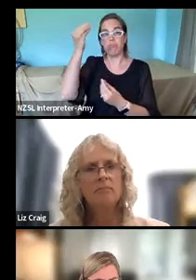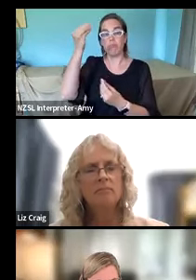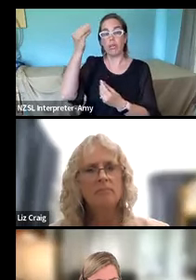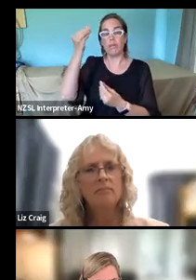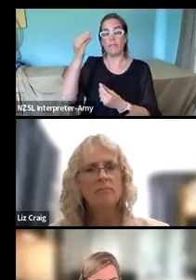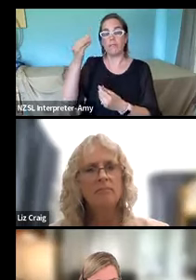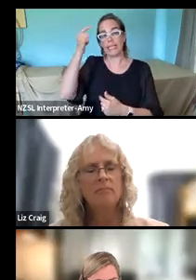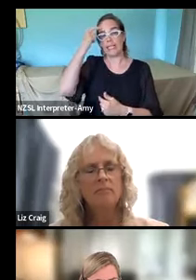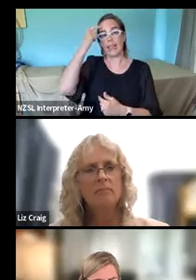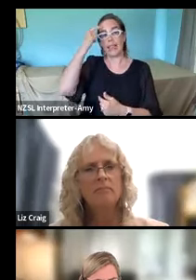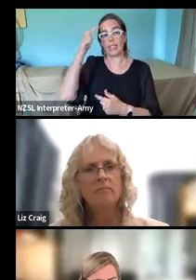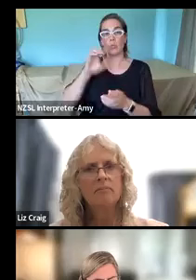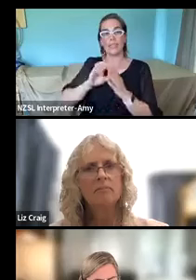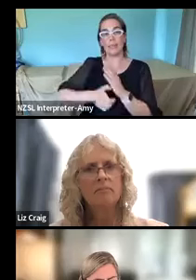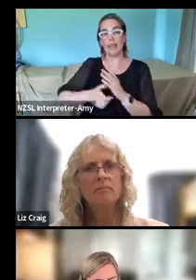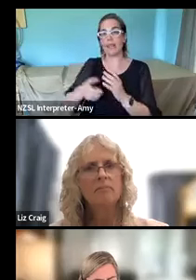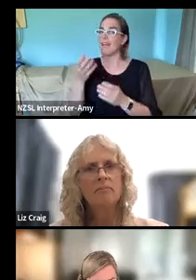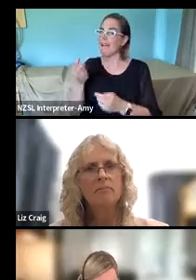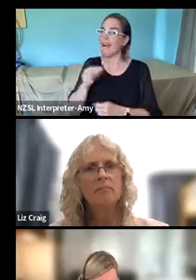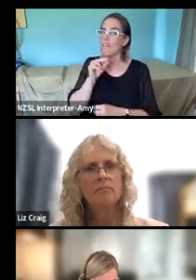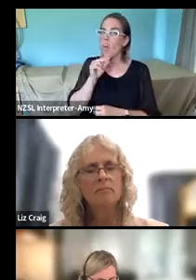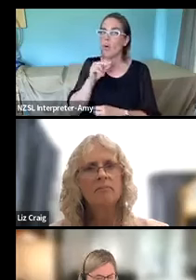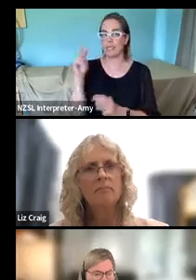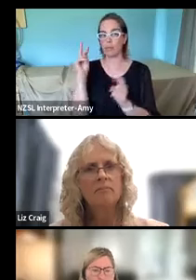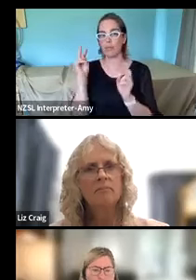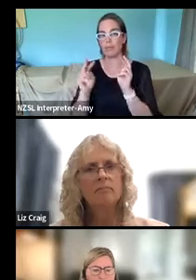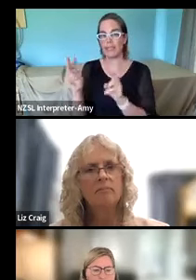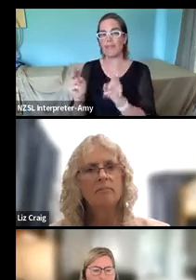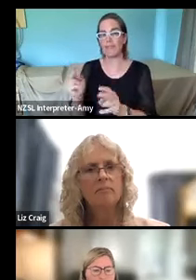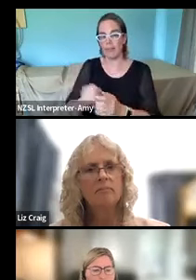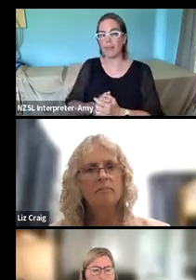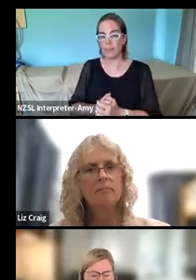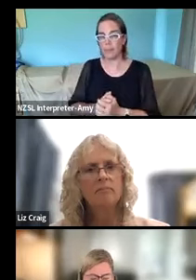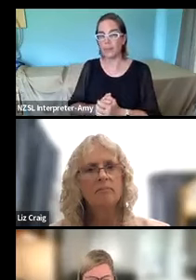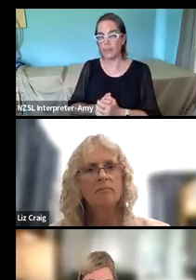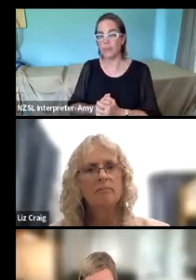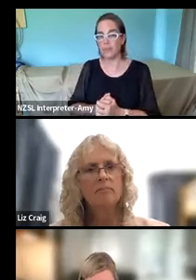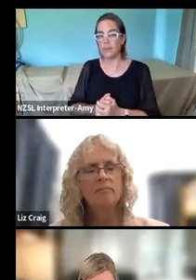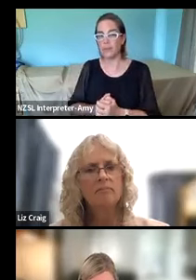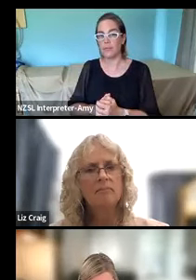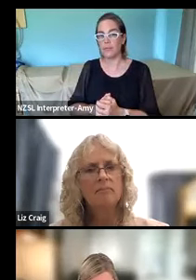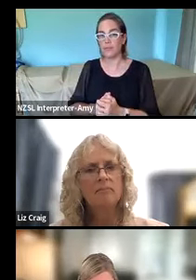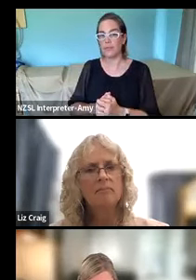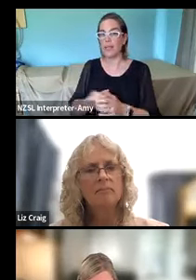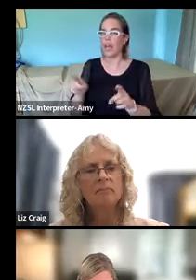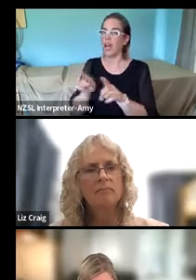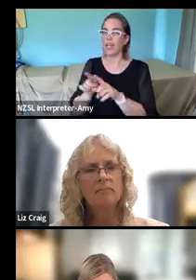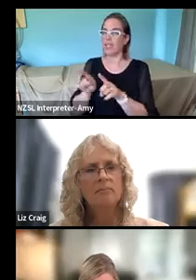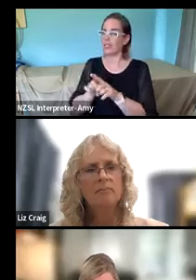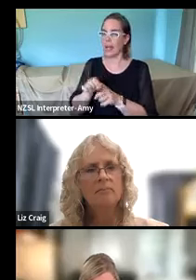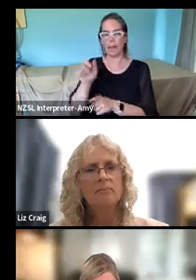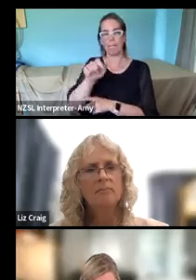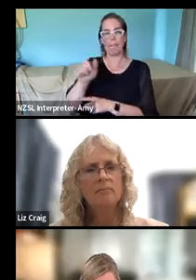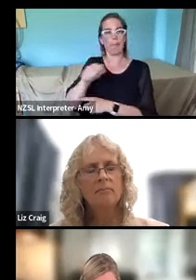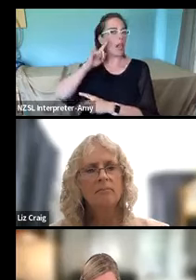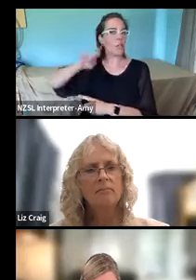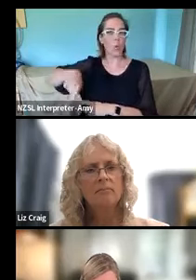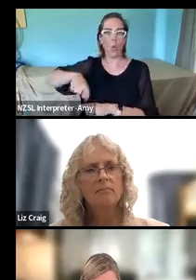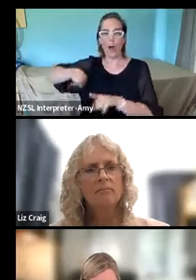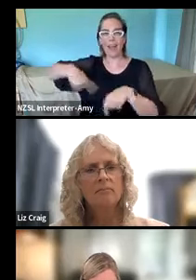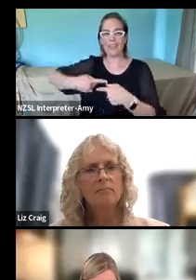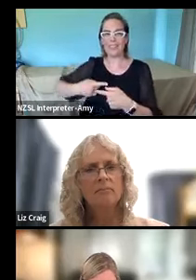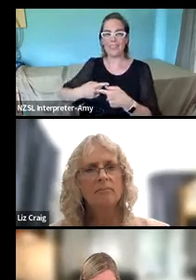that we need to have more voice. It's like we're not really listened to. We're not really